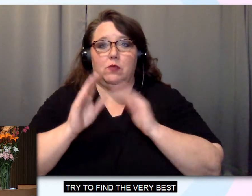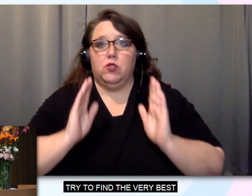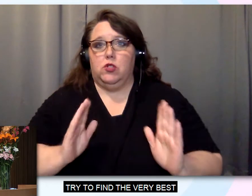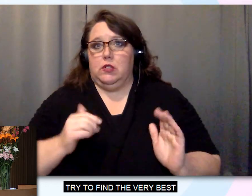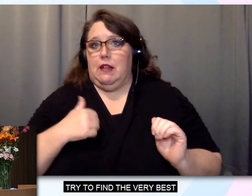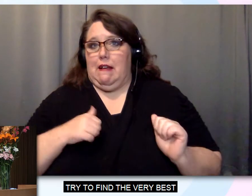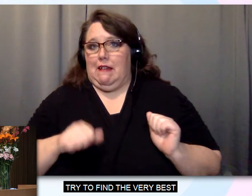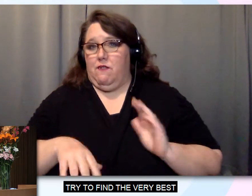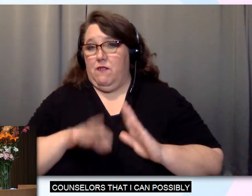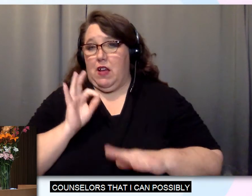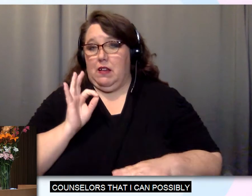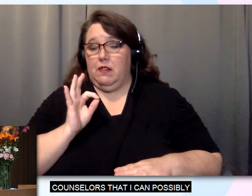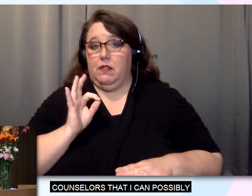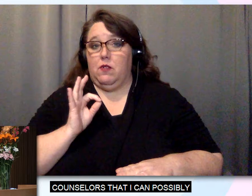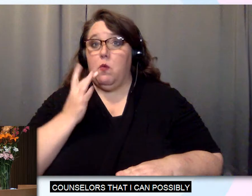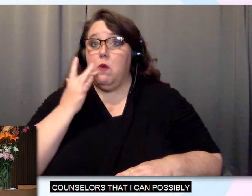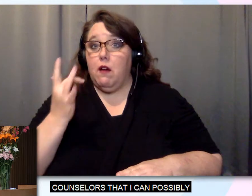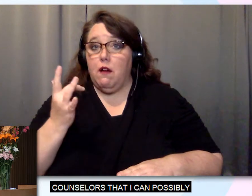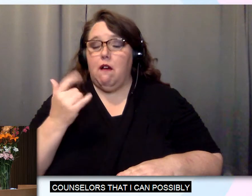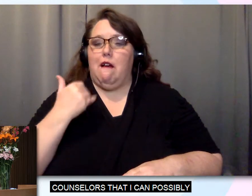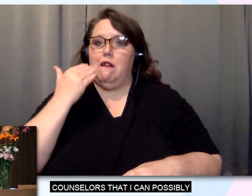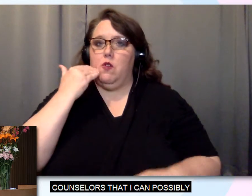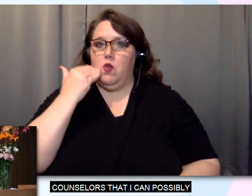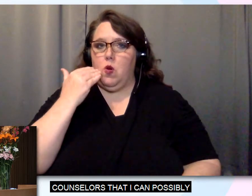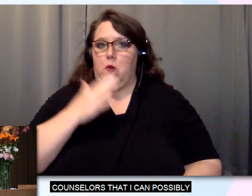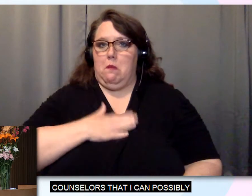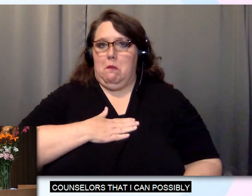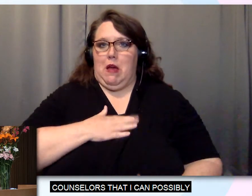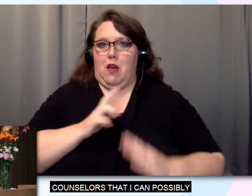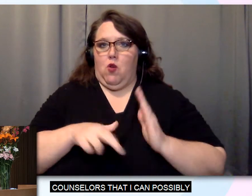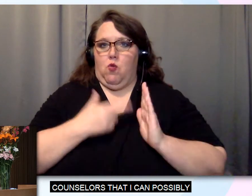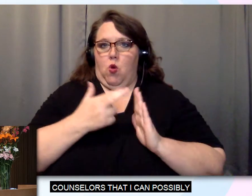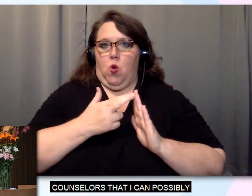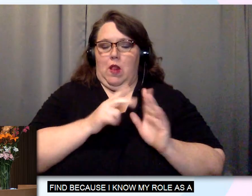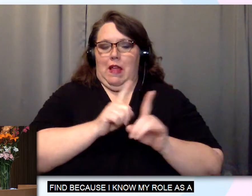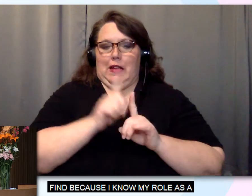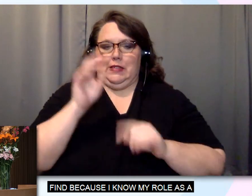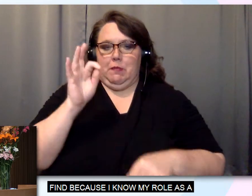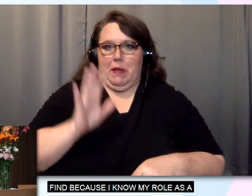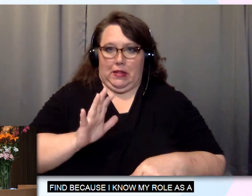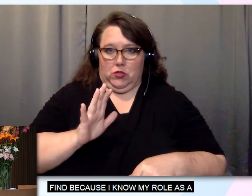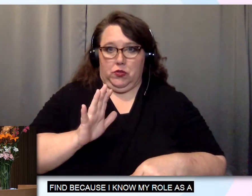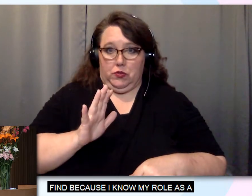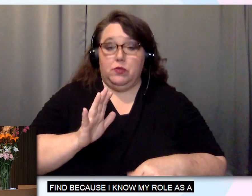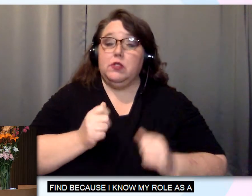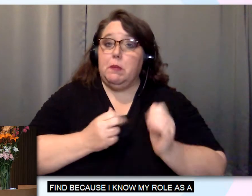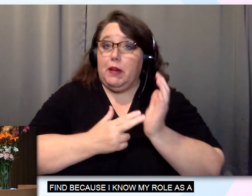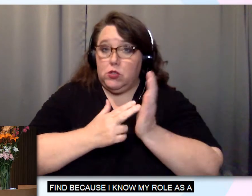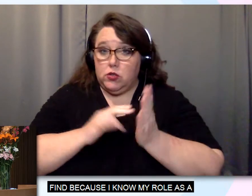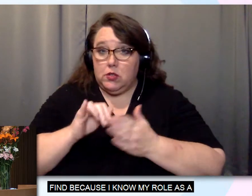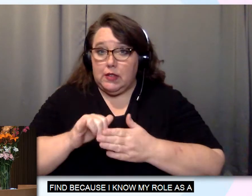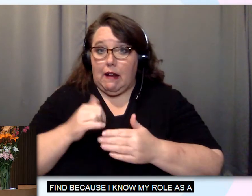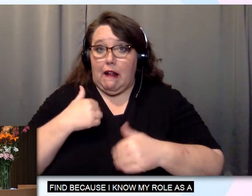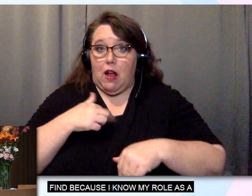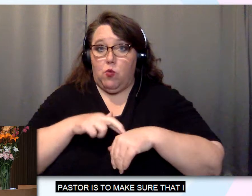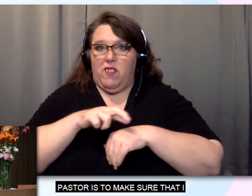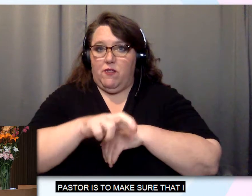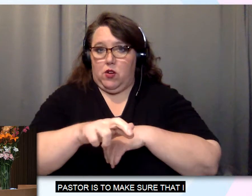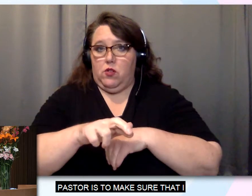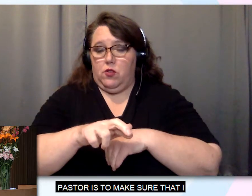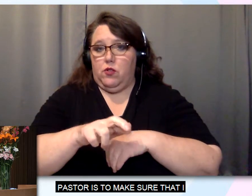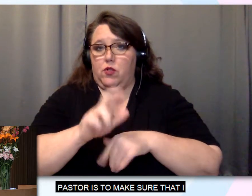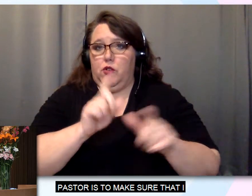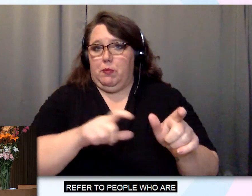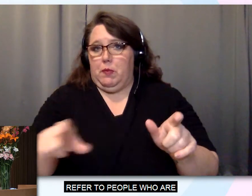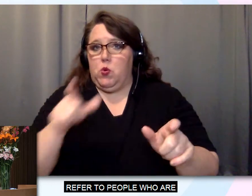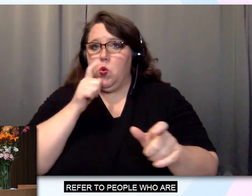very best counselors that I can possibly find, because I know that my role as a pastor is to make sure that